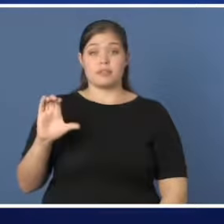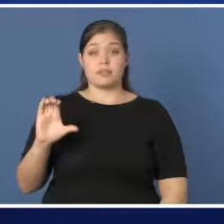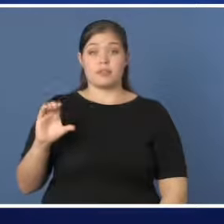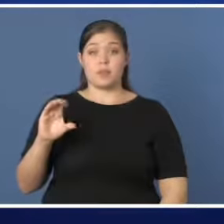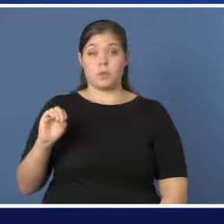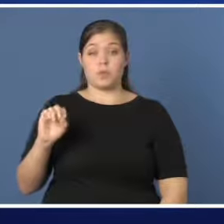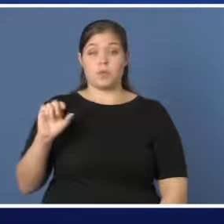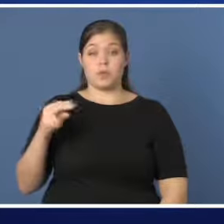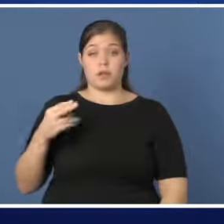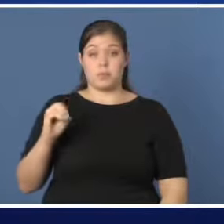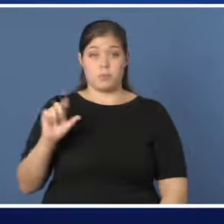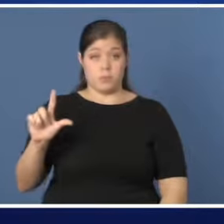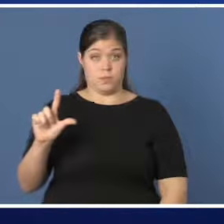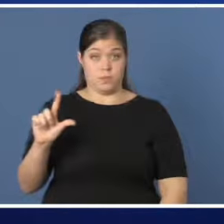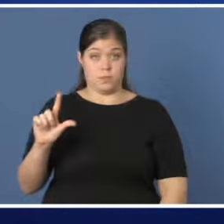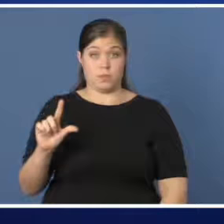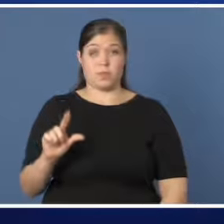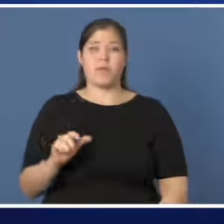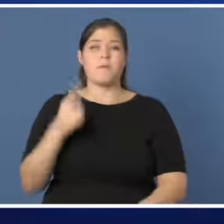rubbing alcohol,